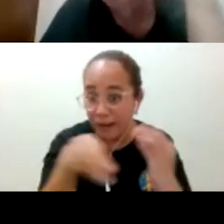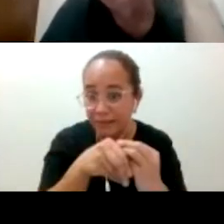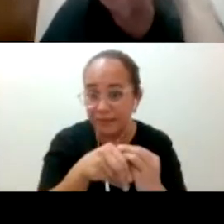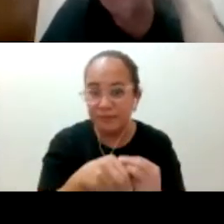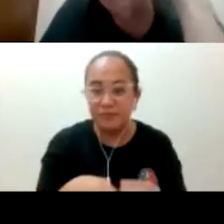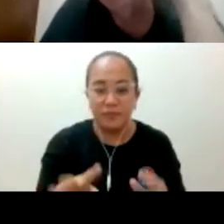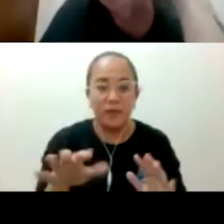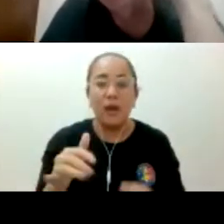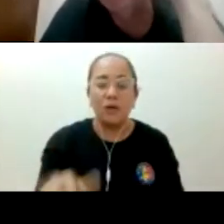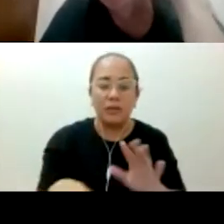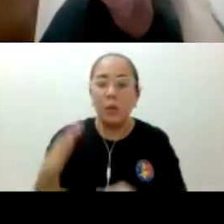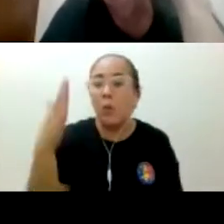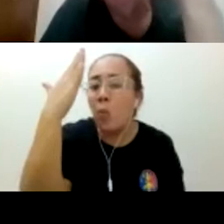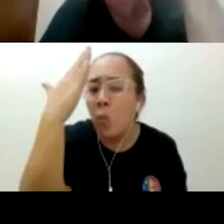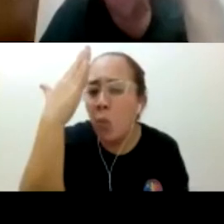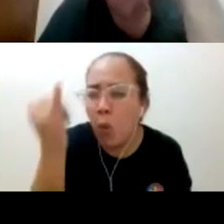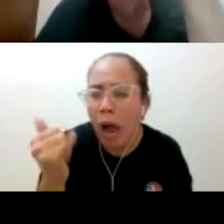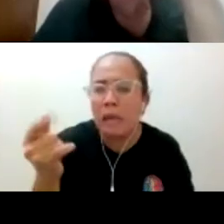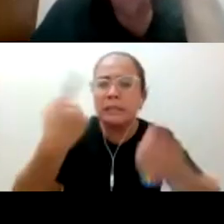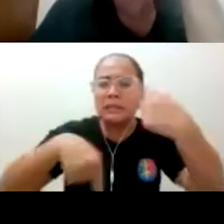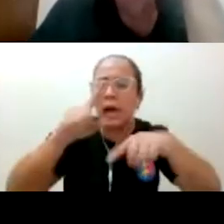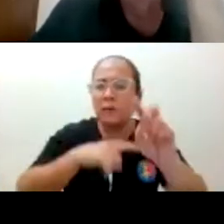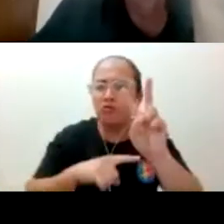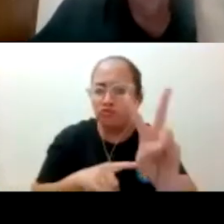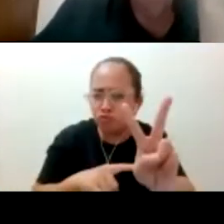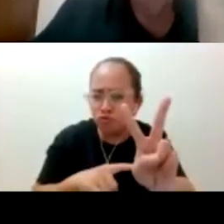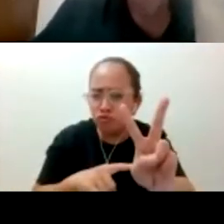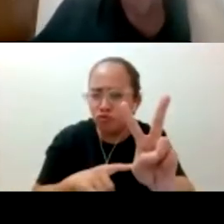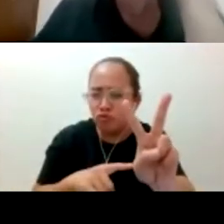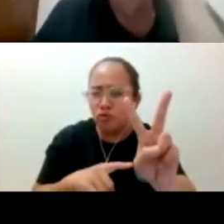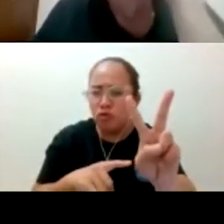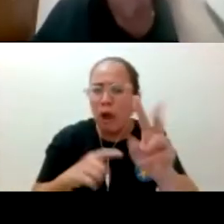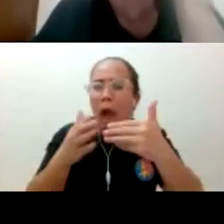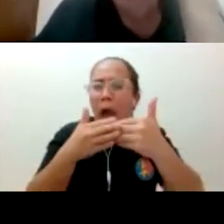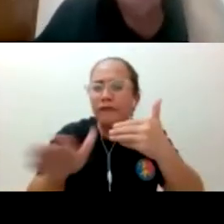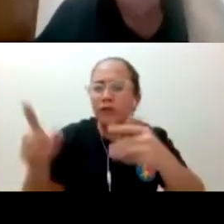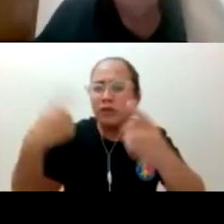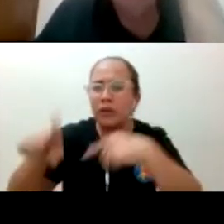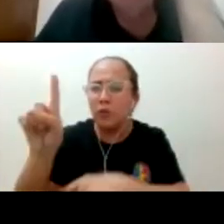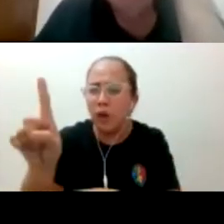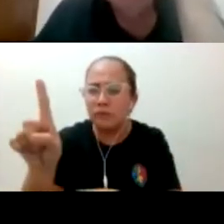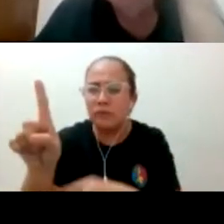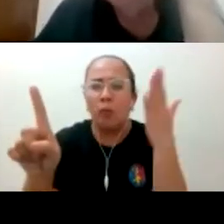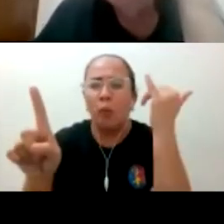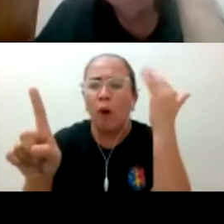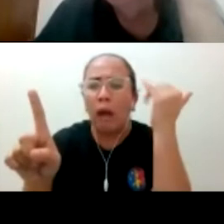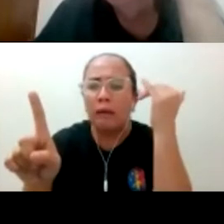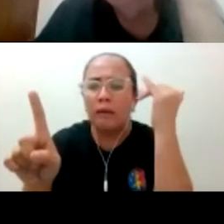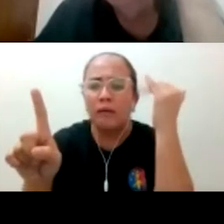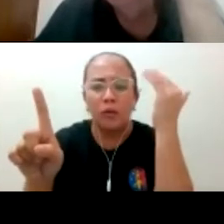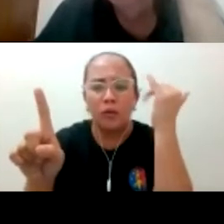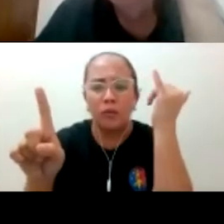why? In other words, why should sign 2 occur after sign 1? Why?